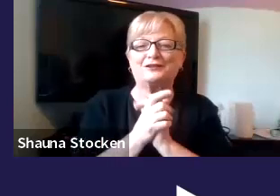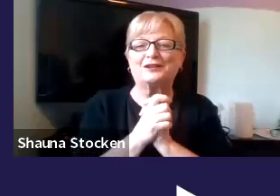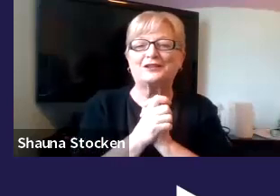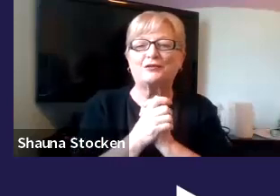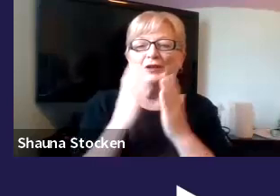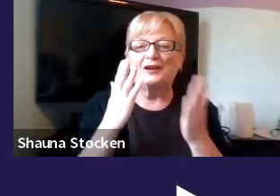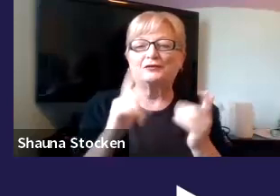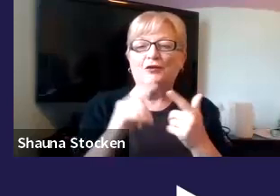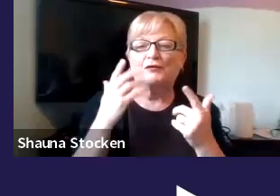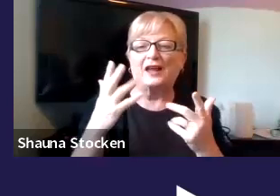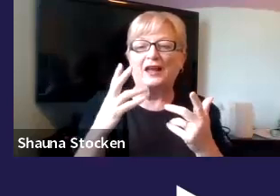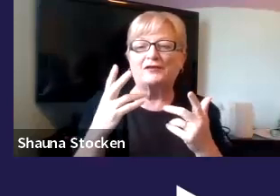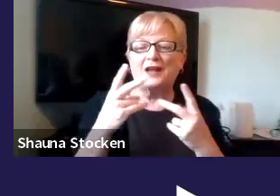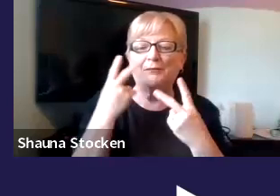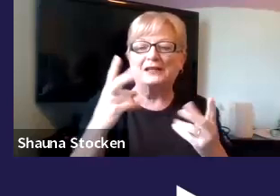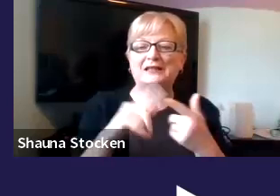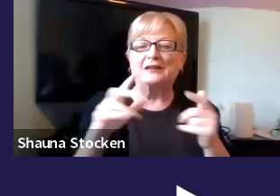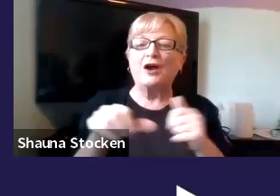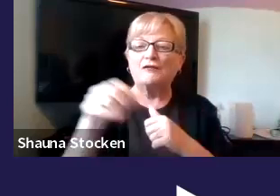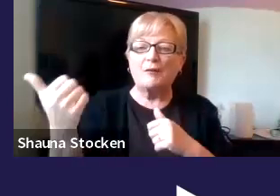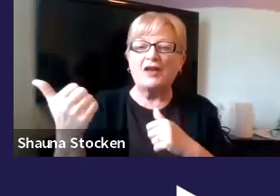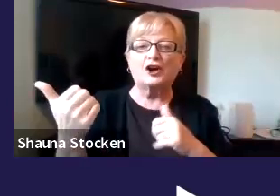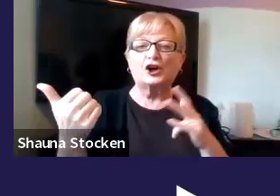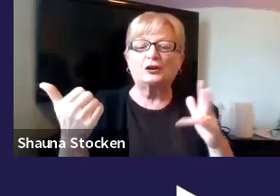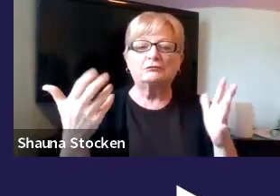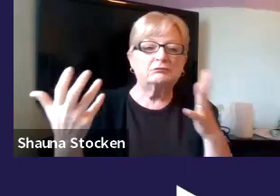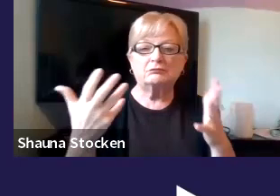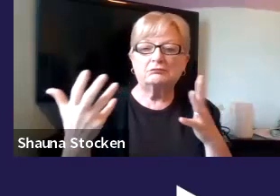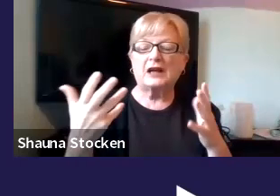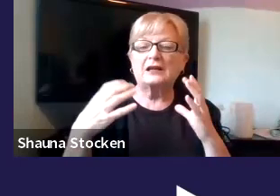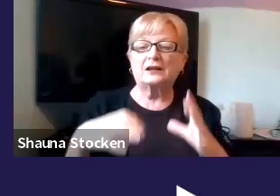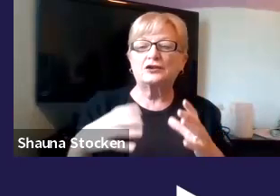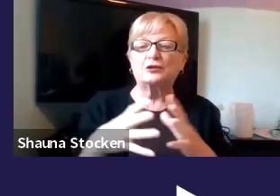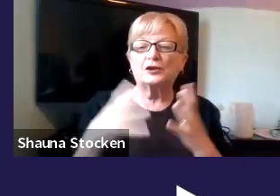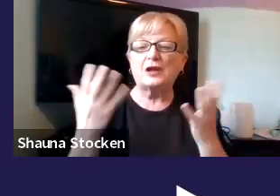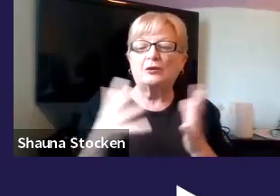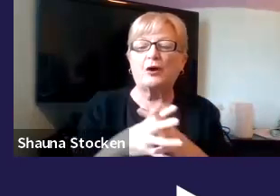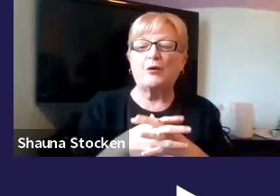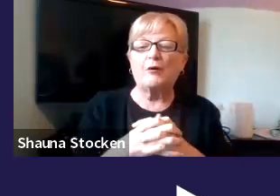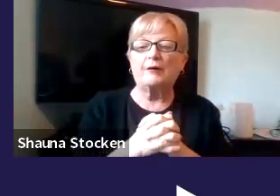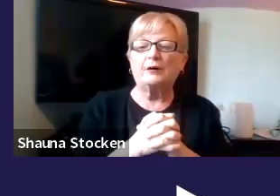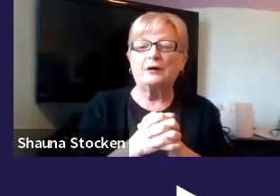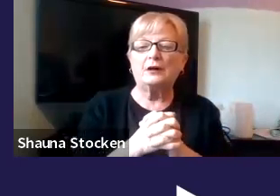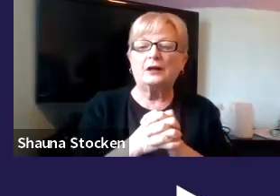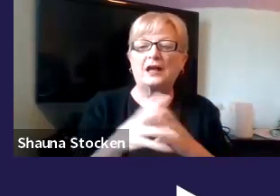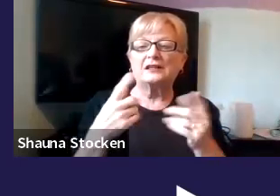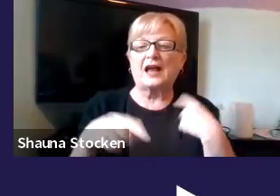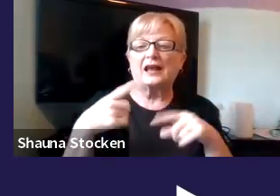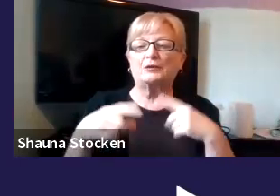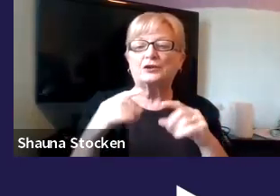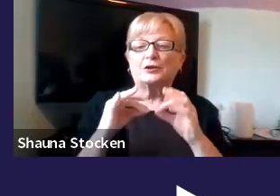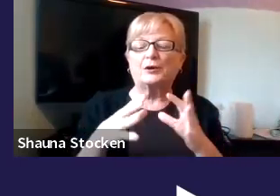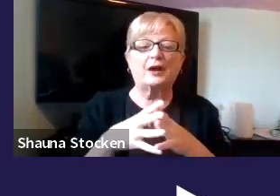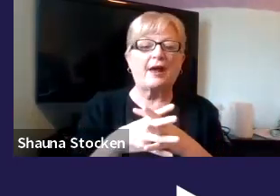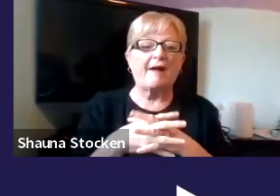And so I don't know if I'm being seen from other consumers. I don't know. As a